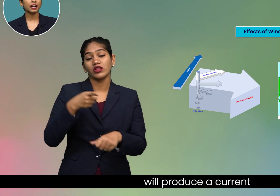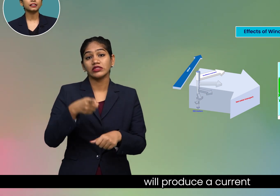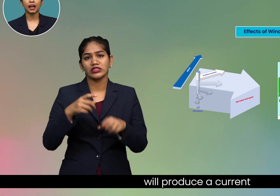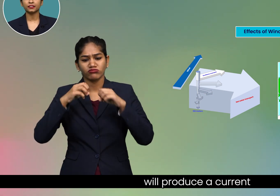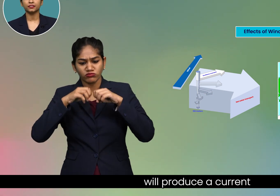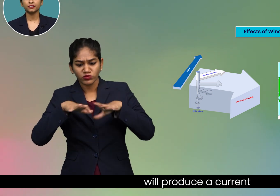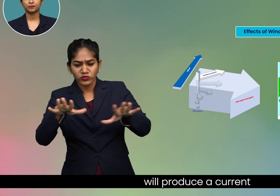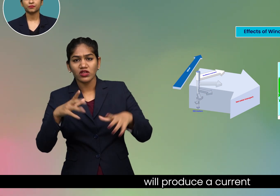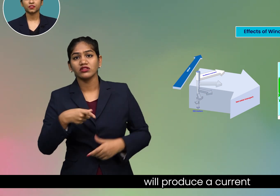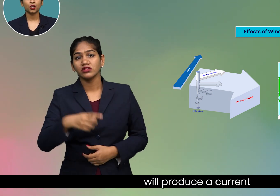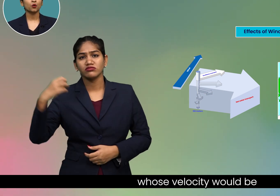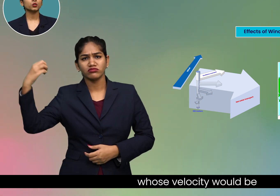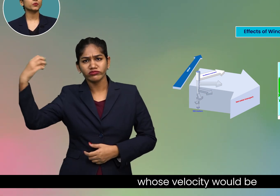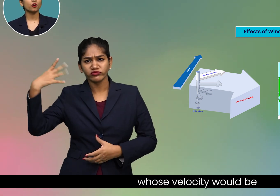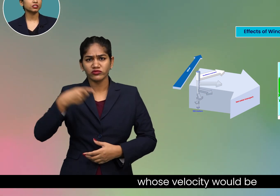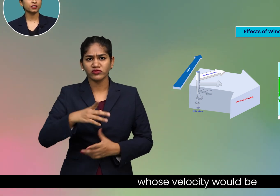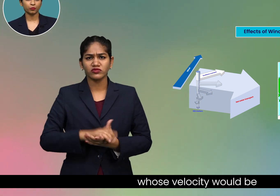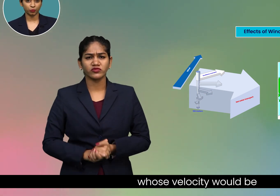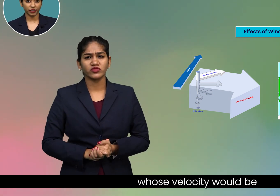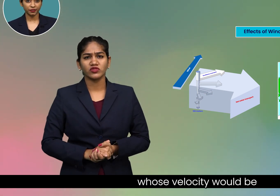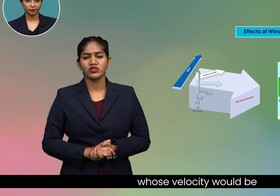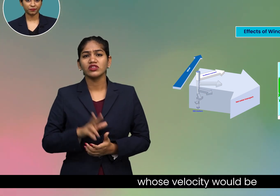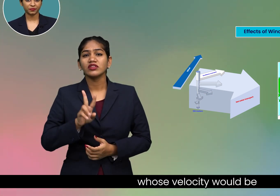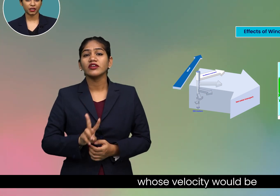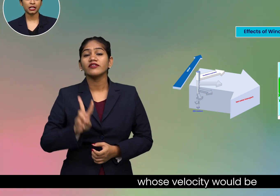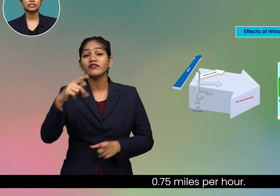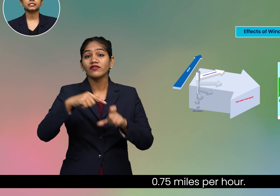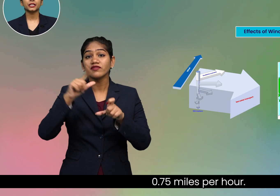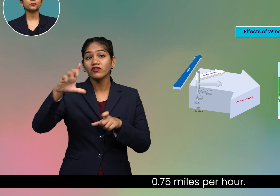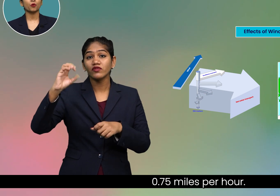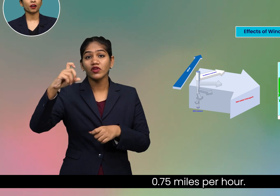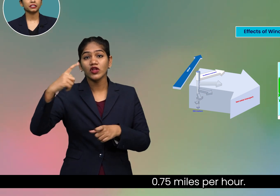produce a current whose velocity would be